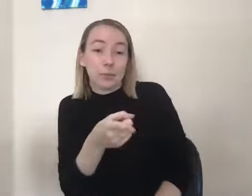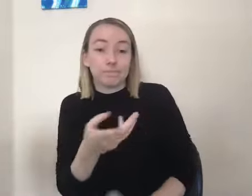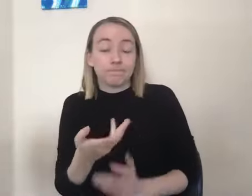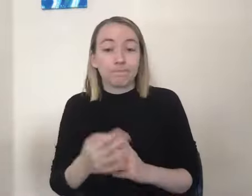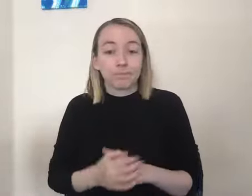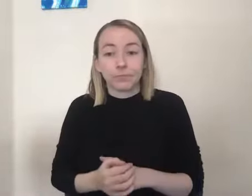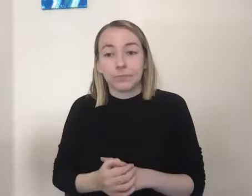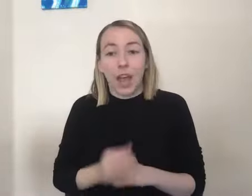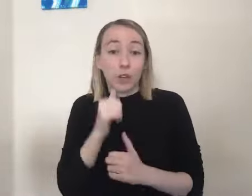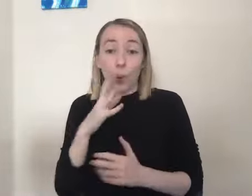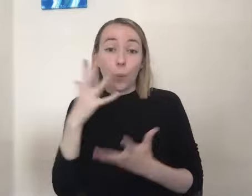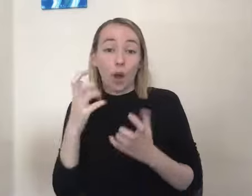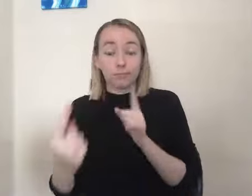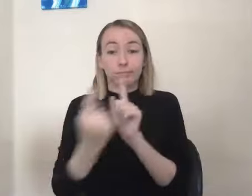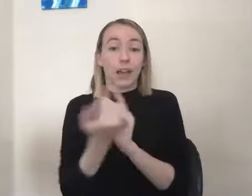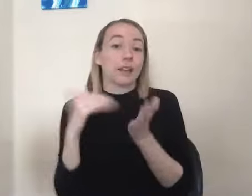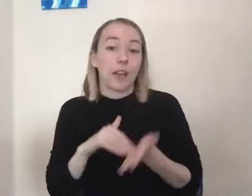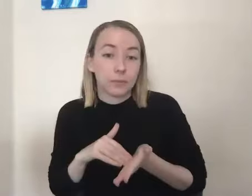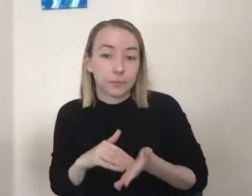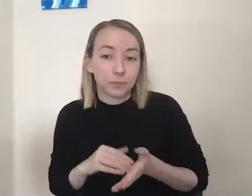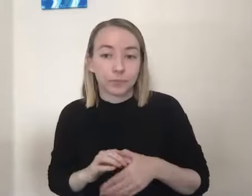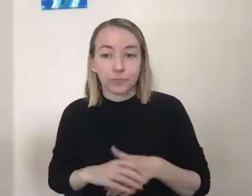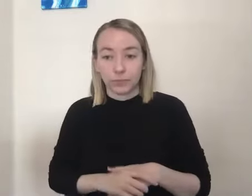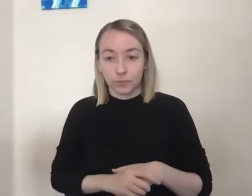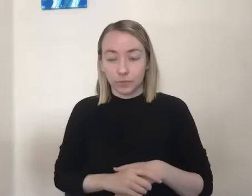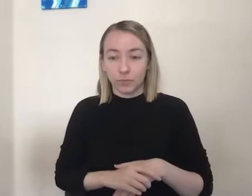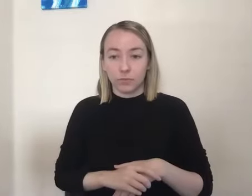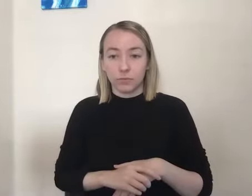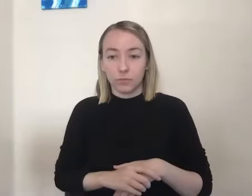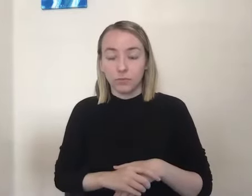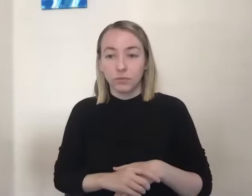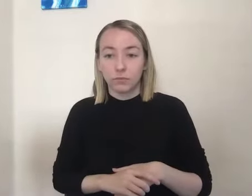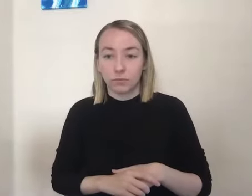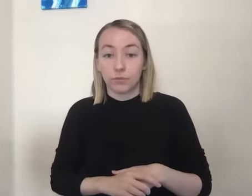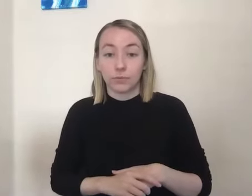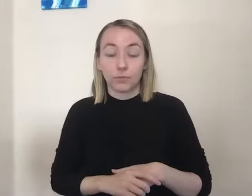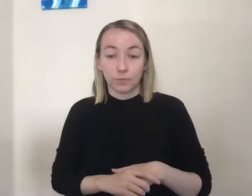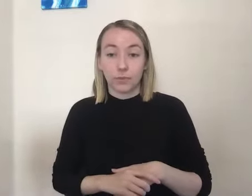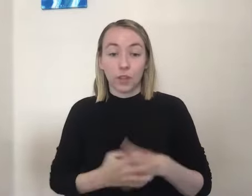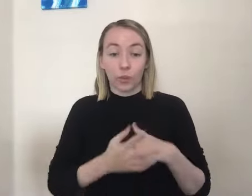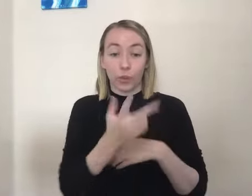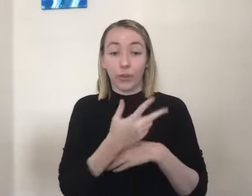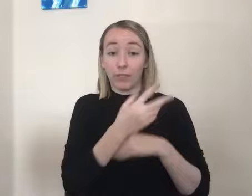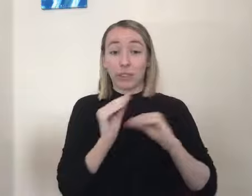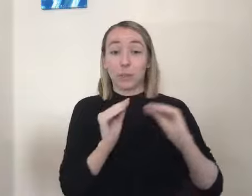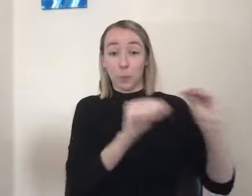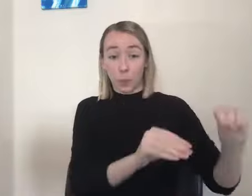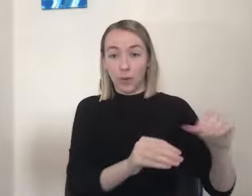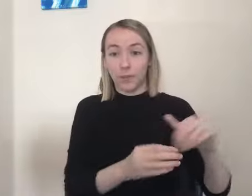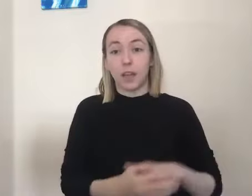son was in bits. He came up crying and told me, as far as he was concerned, his dad was dead to him, didn't want to speak to